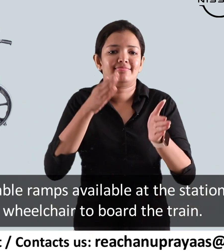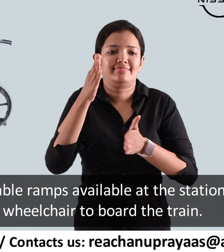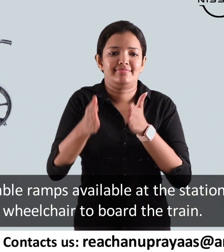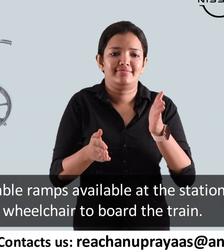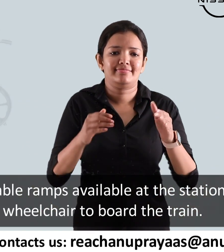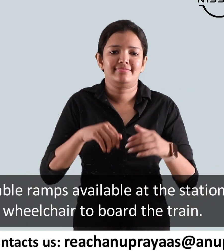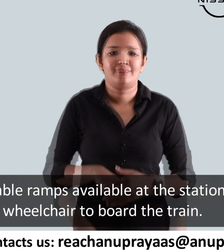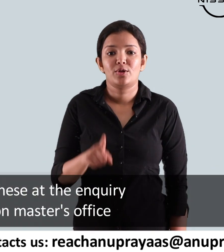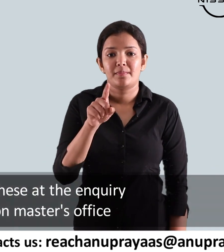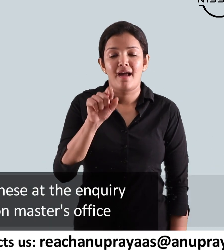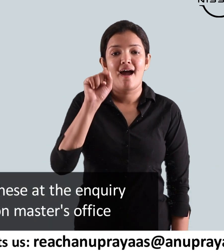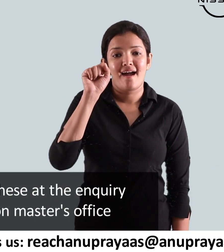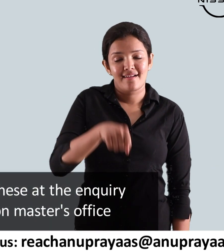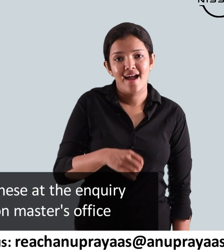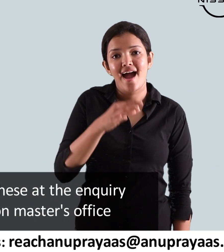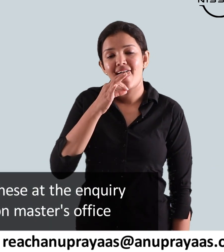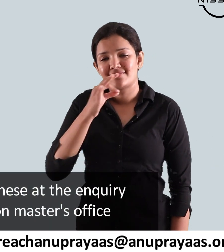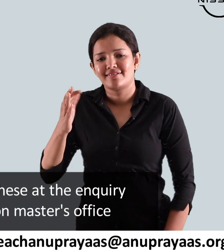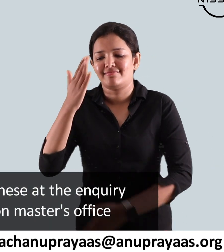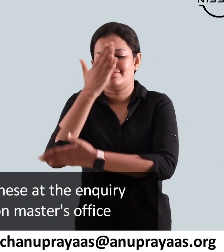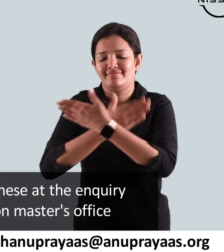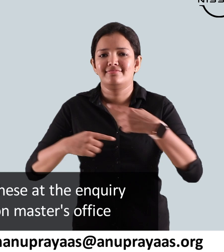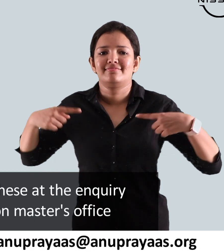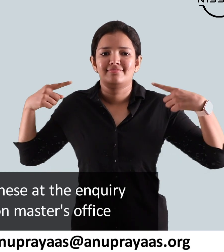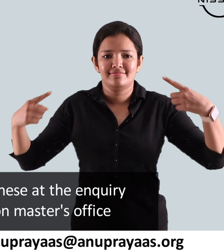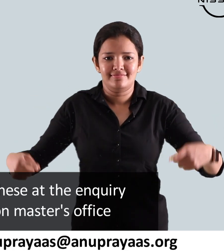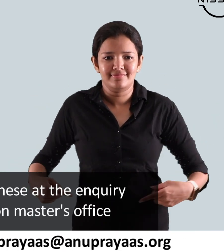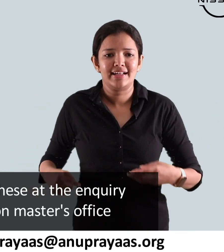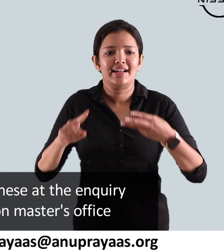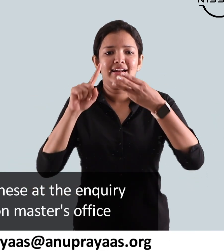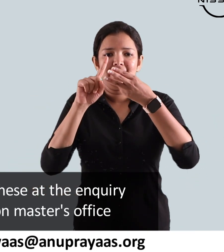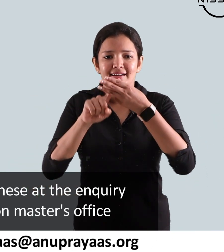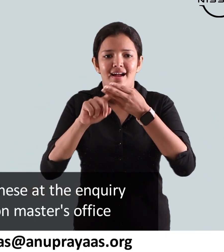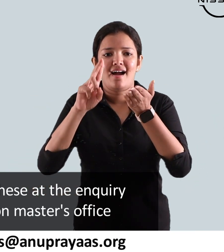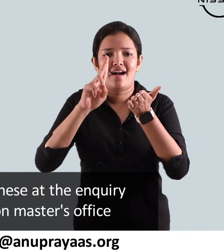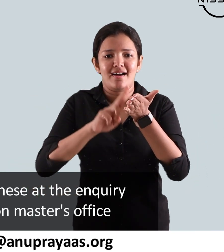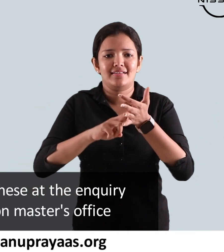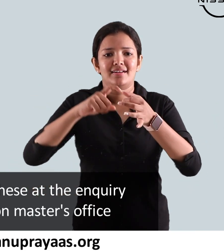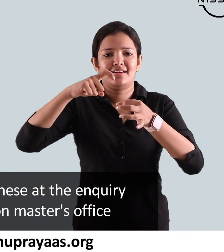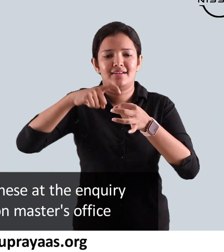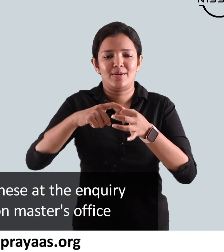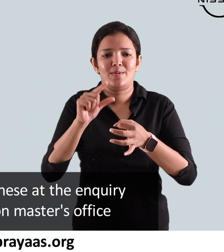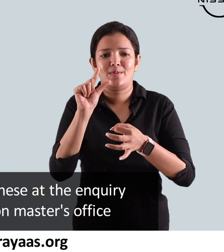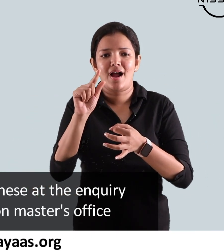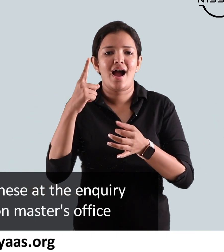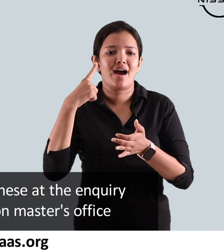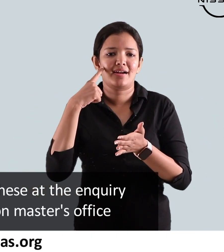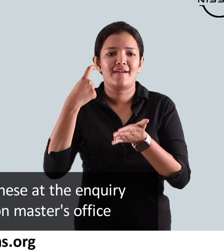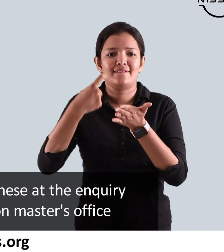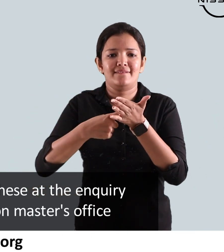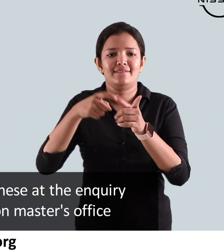the train. You can ask for these at inquiry or at Station Master Office.